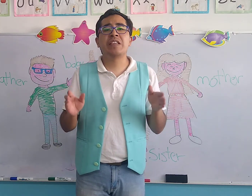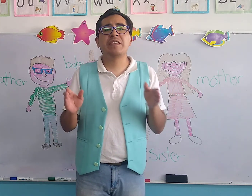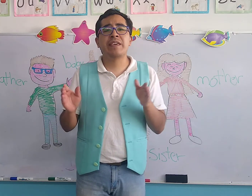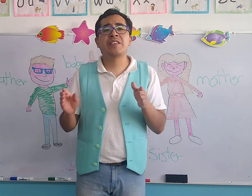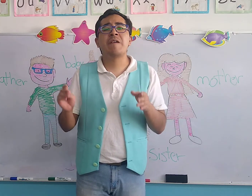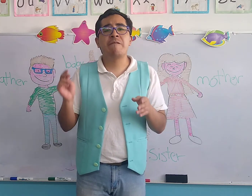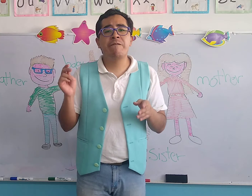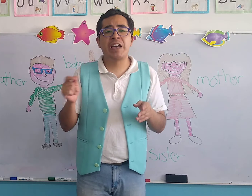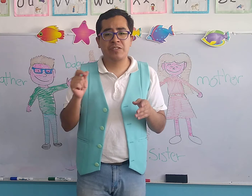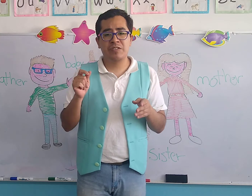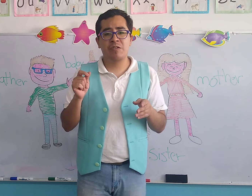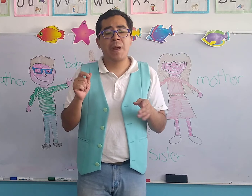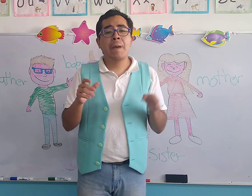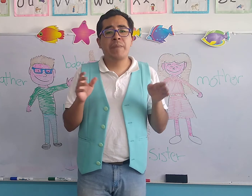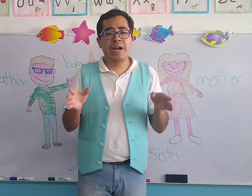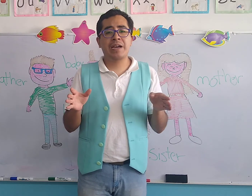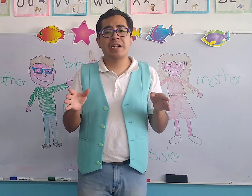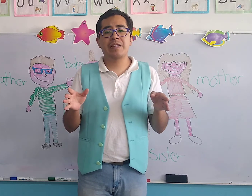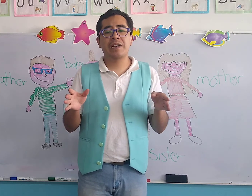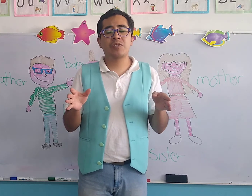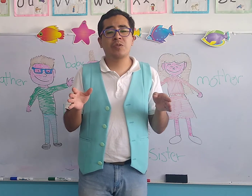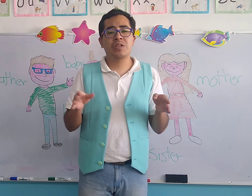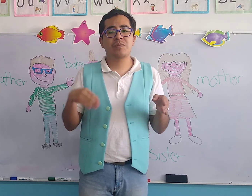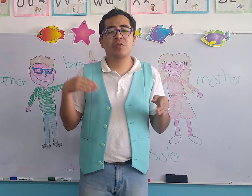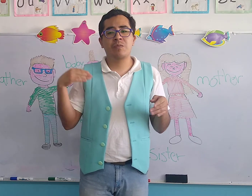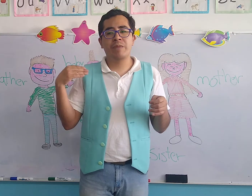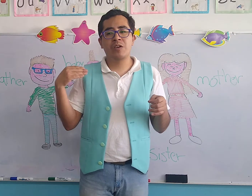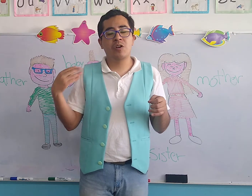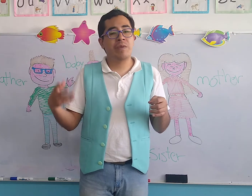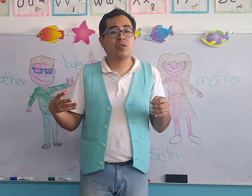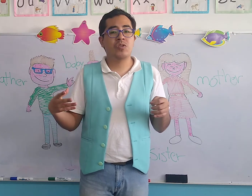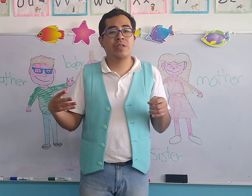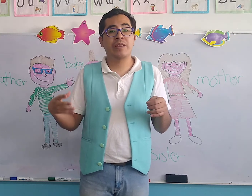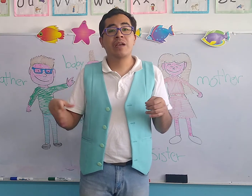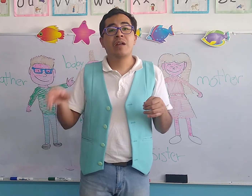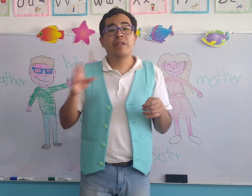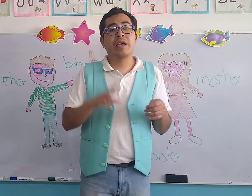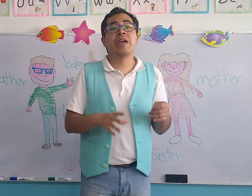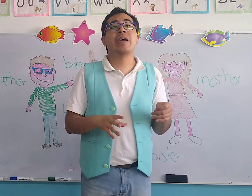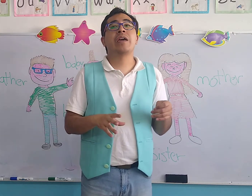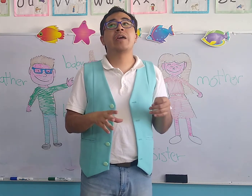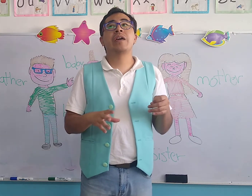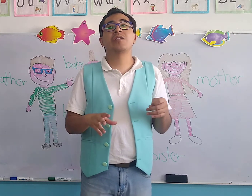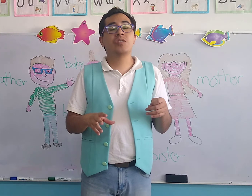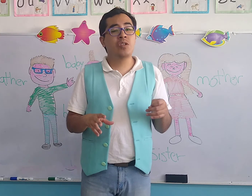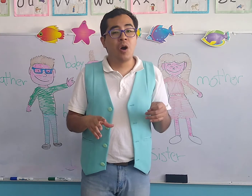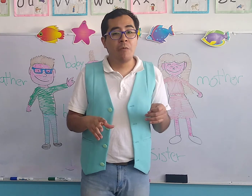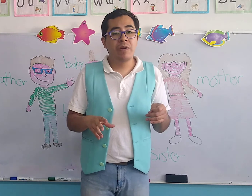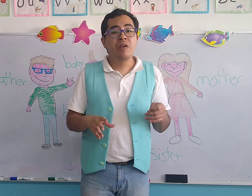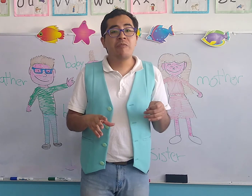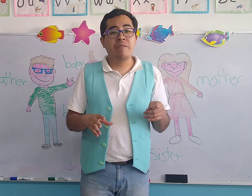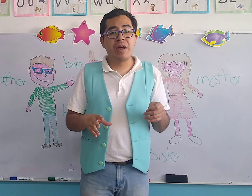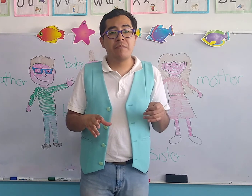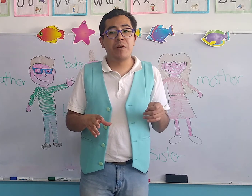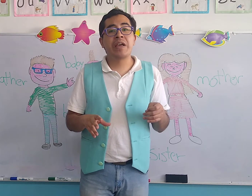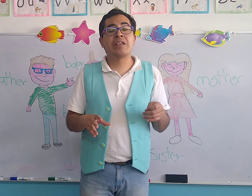heat things faster, para calentar las cosas con mayor velocidad. The stove, remember, it's